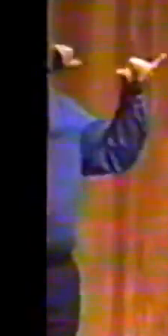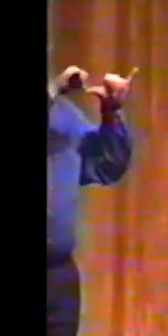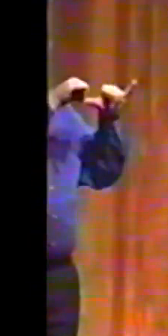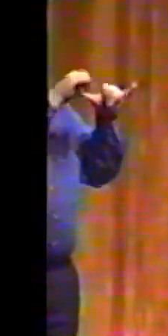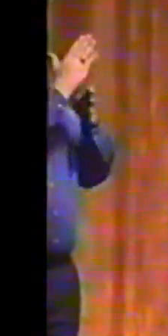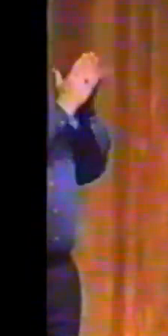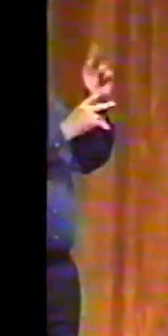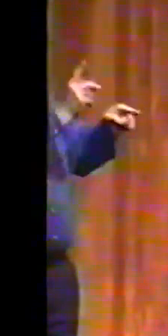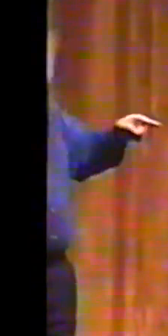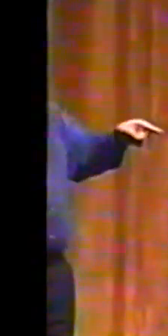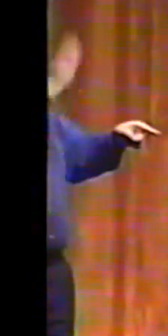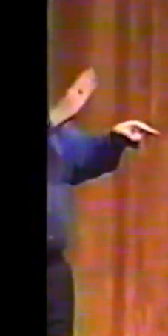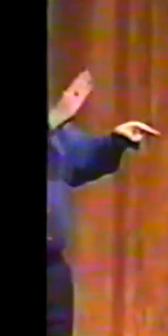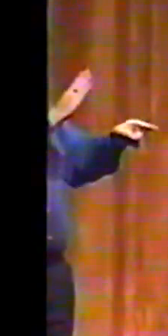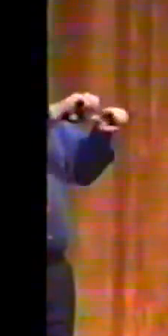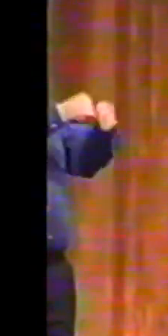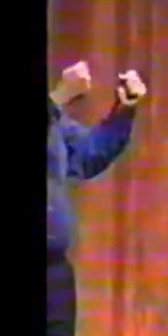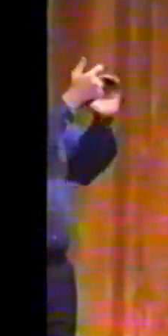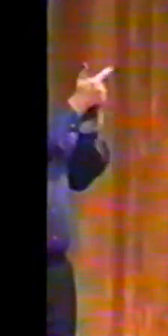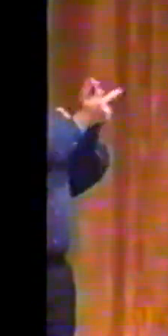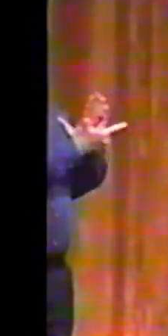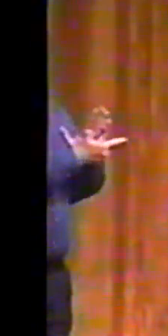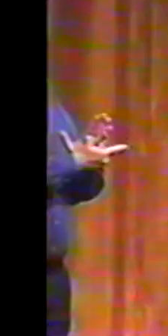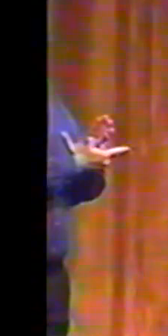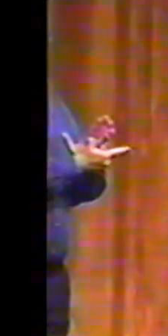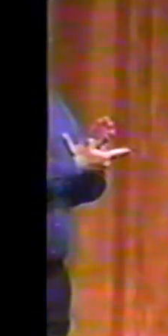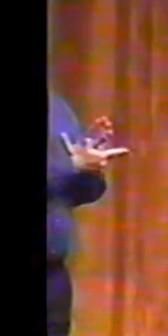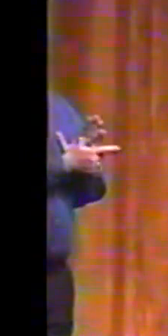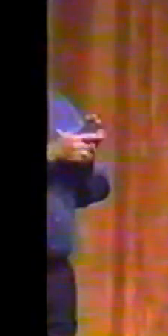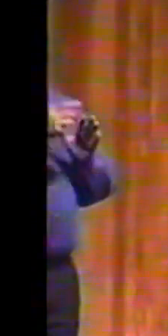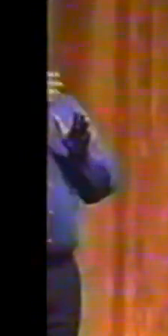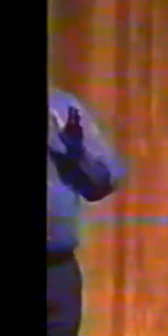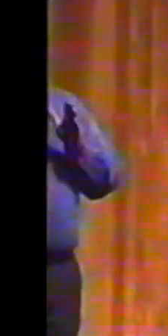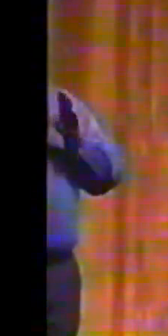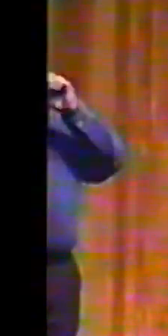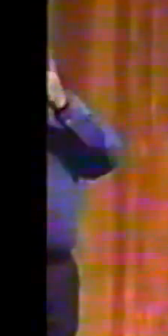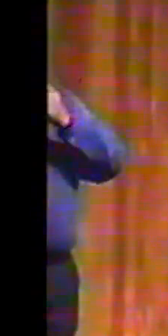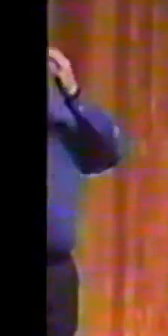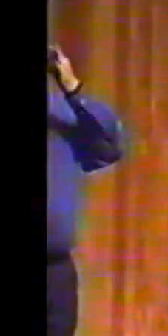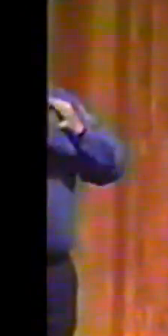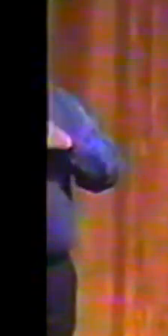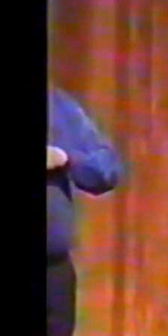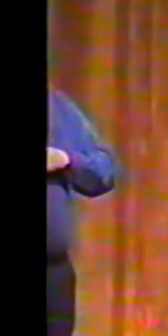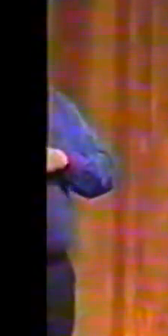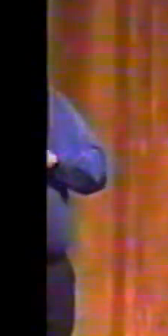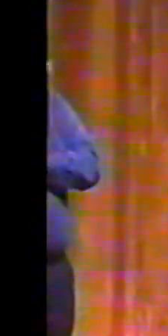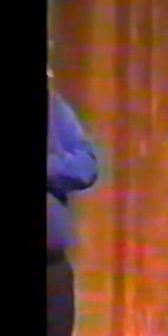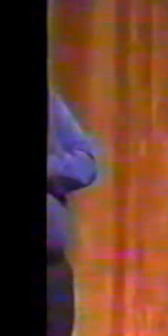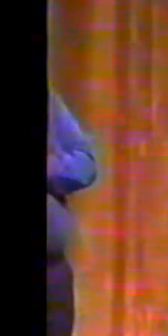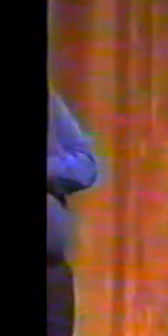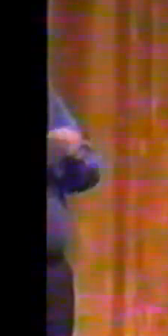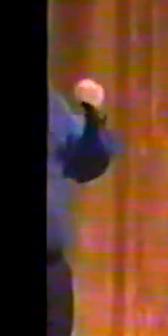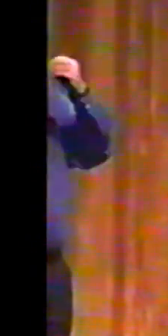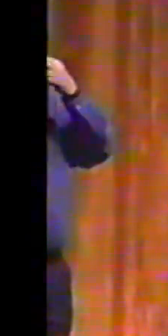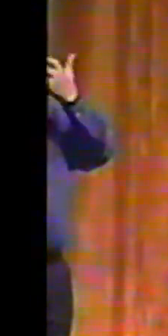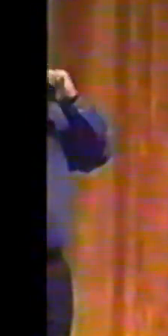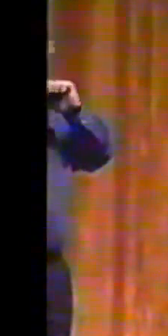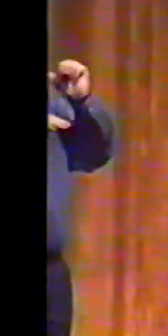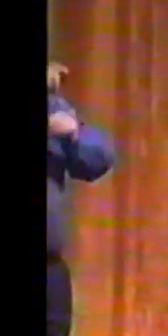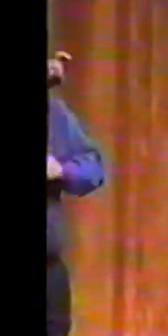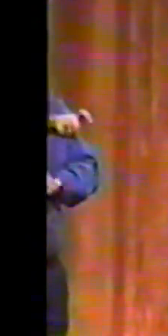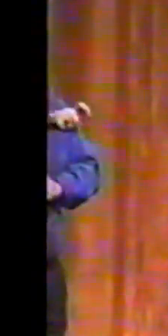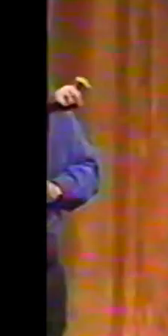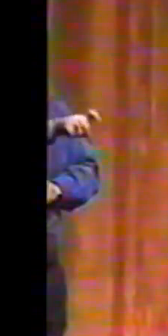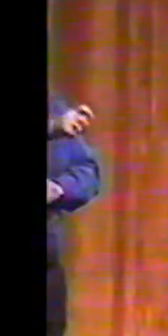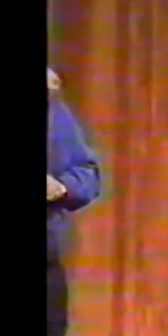that people in the Justice Department told us that it had more problems than it should. And it's an ongoing battle